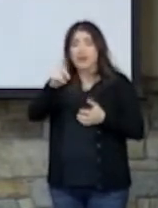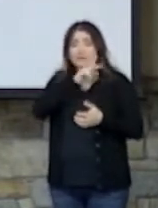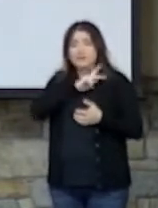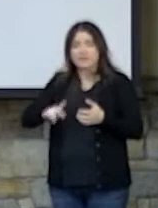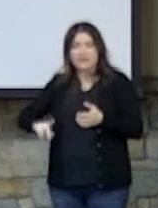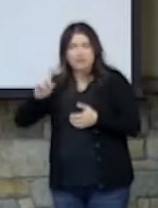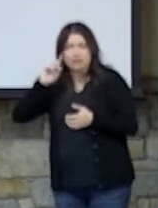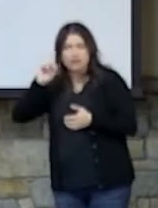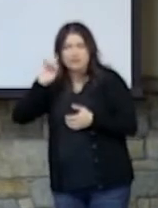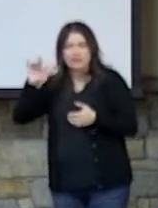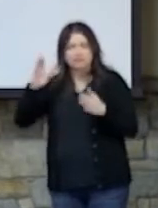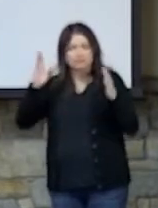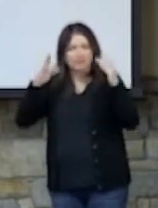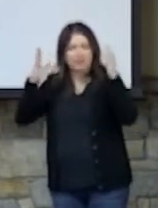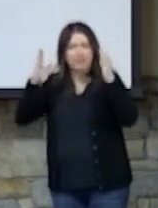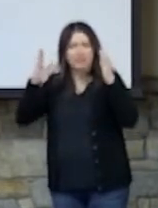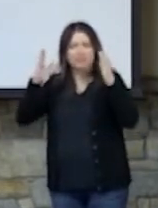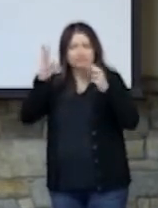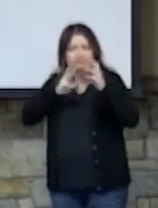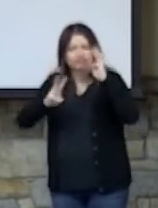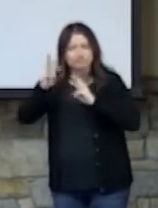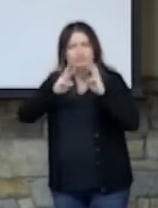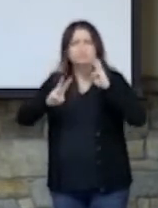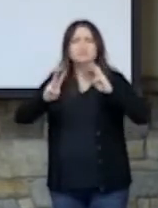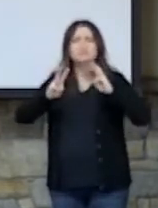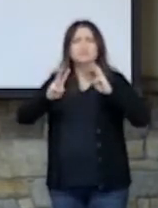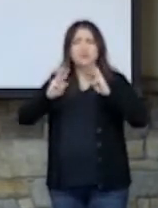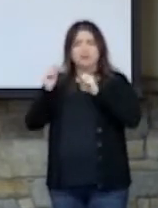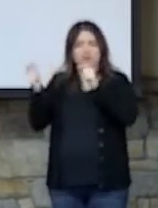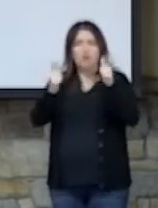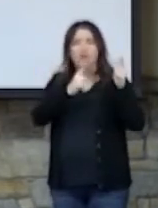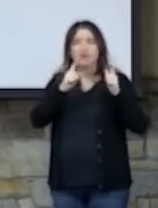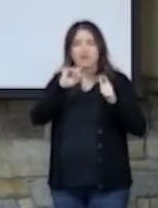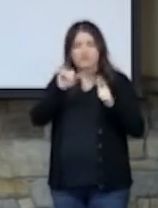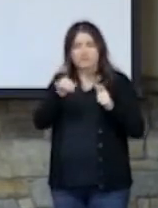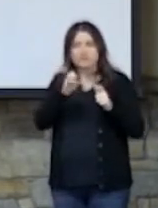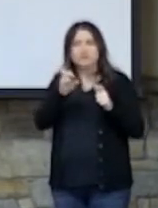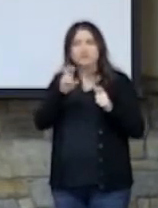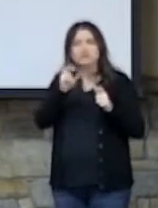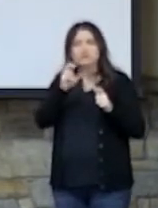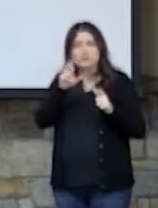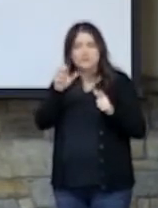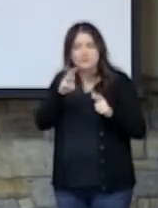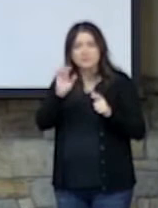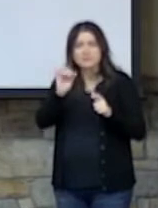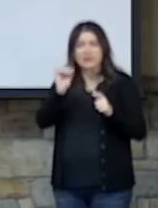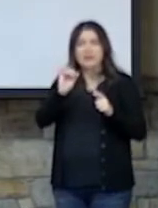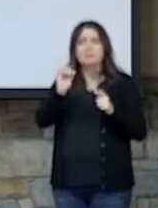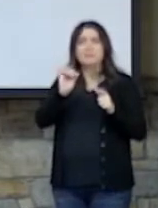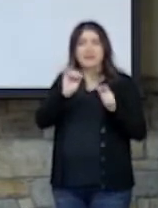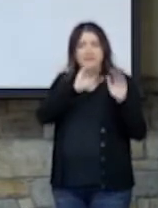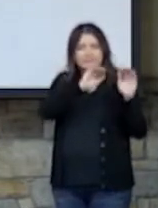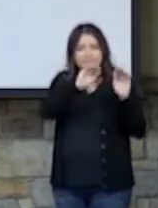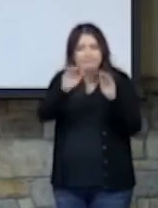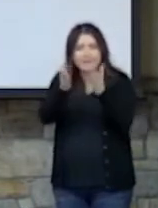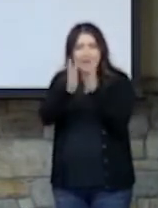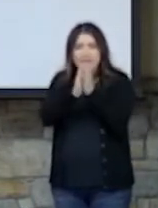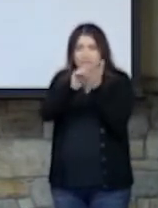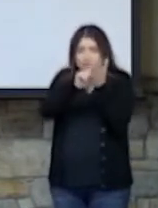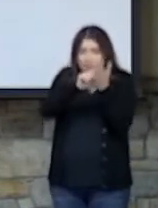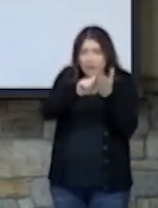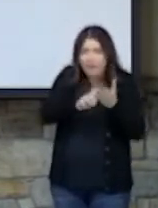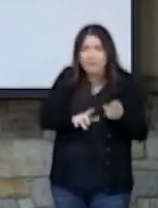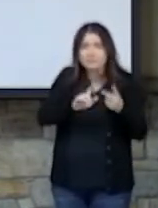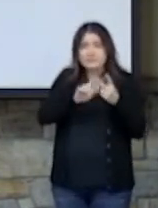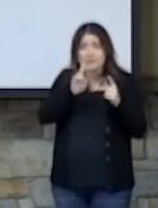and all Jerusalem with him. And assembling all the chief priests and scribes of the people, he inquired of them where the Christ